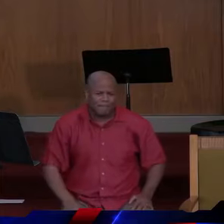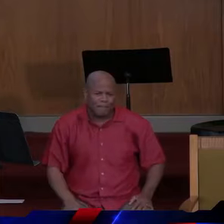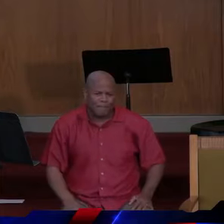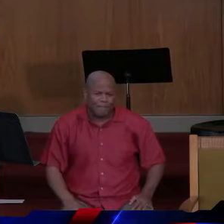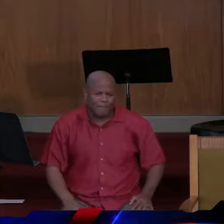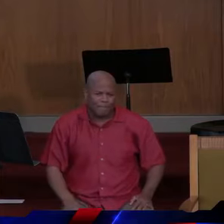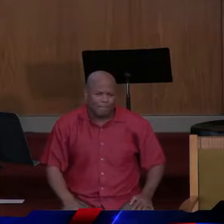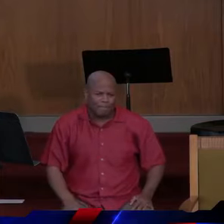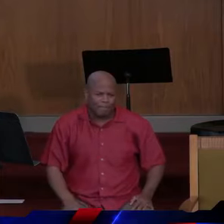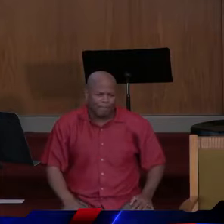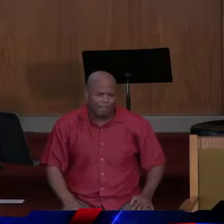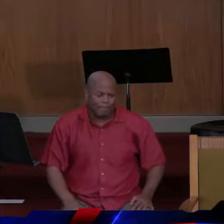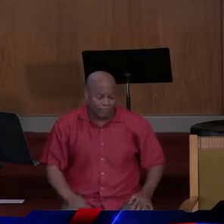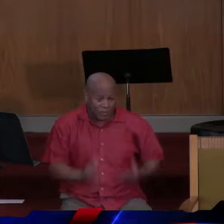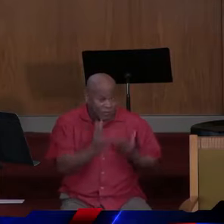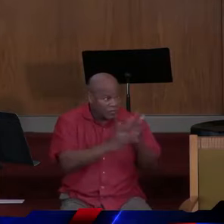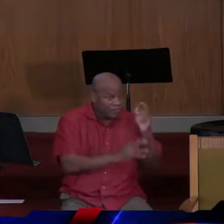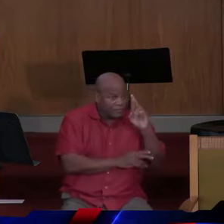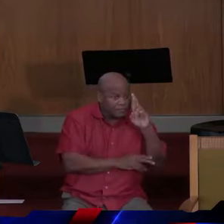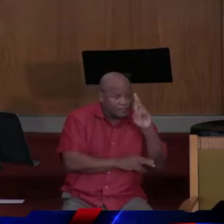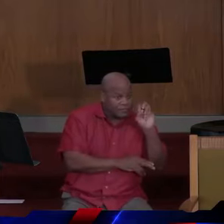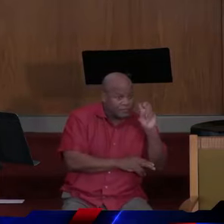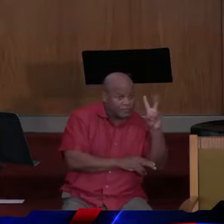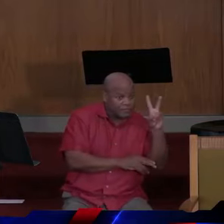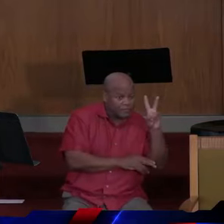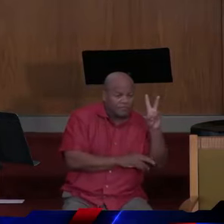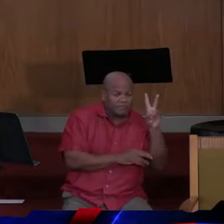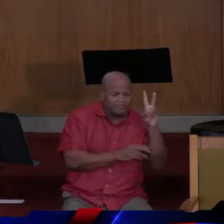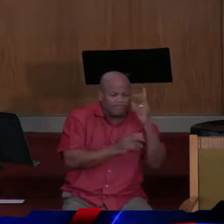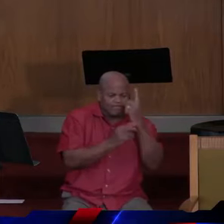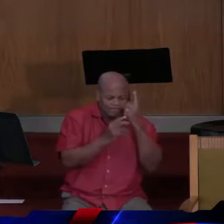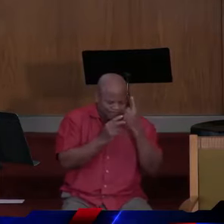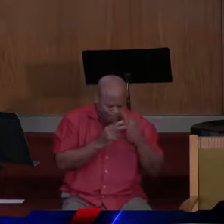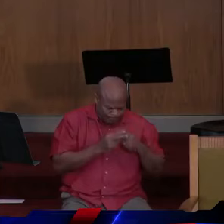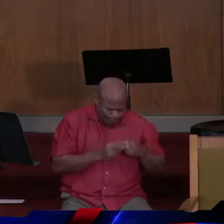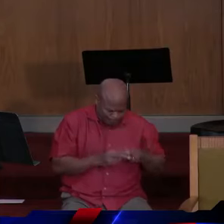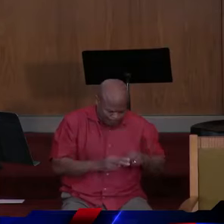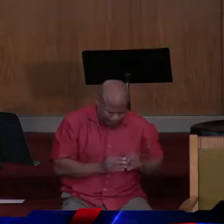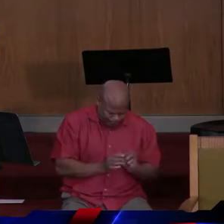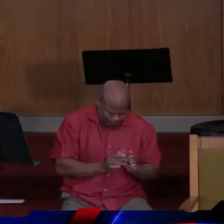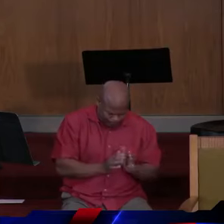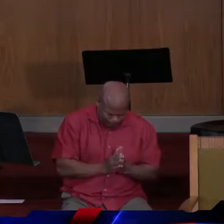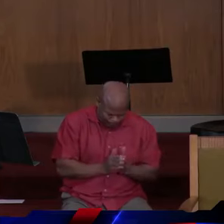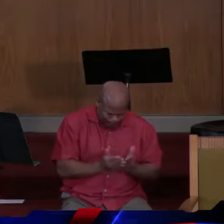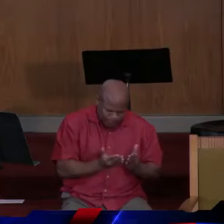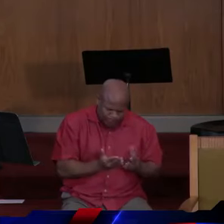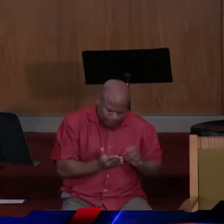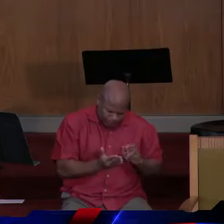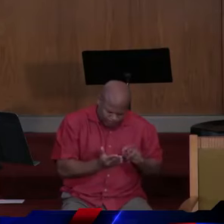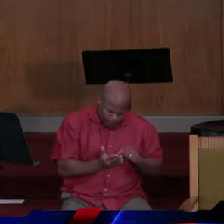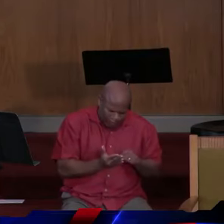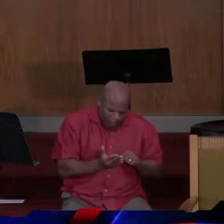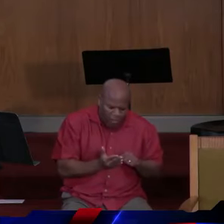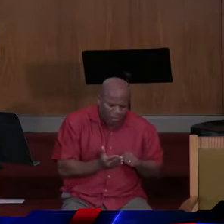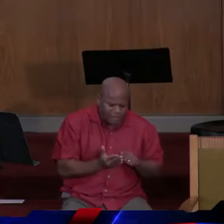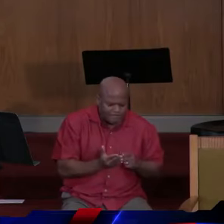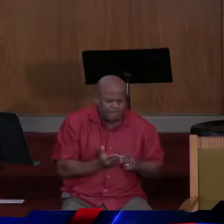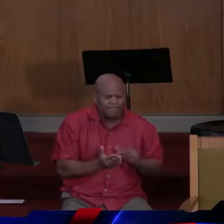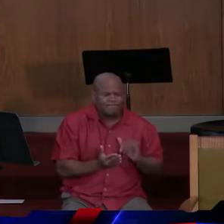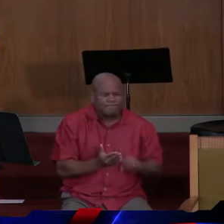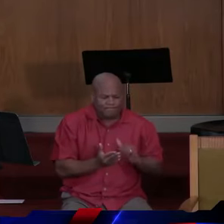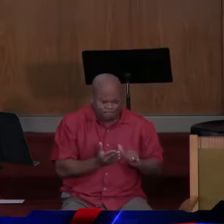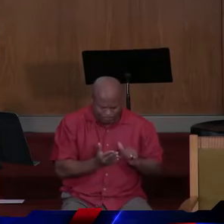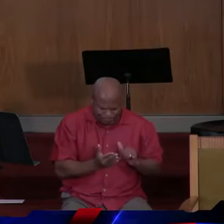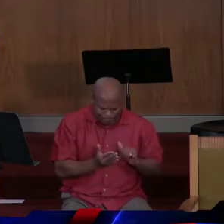Not only through revelation we get a recalibration, but there's a blessed